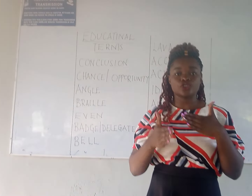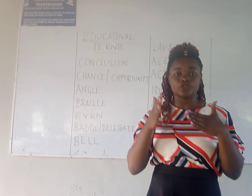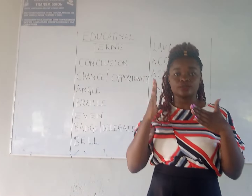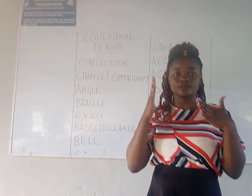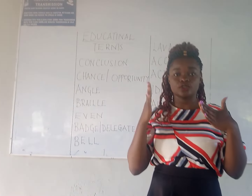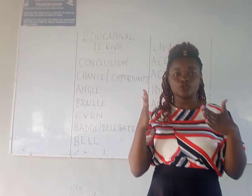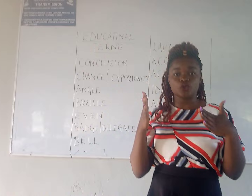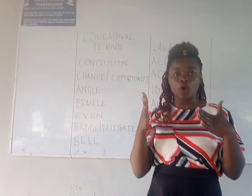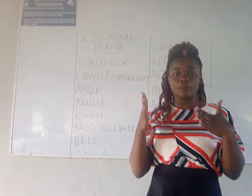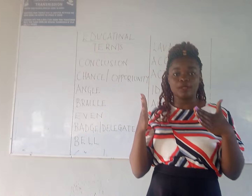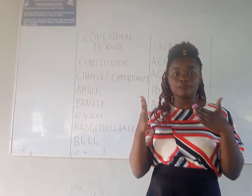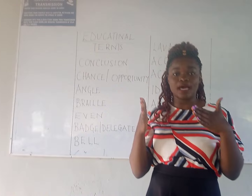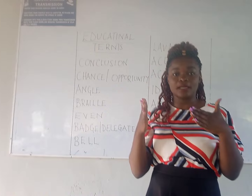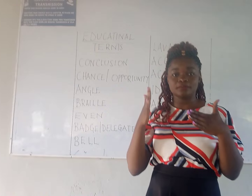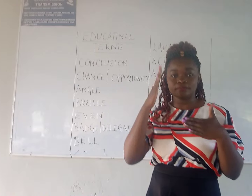Conclusion. Two open palm.